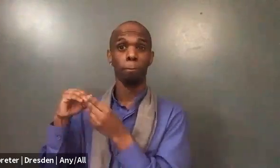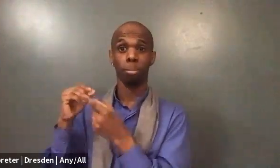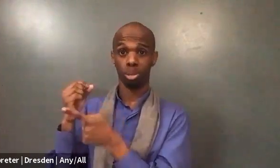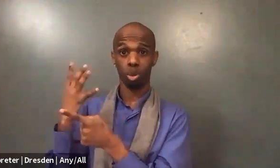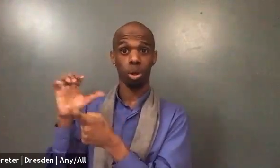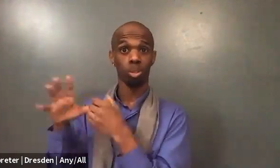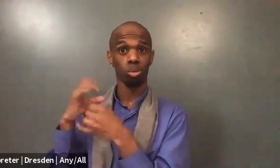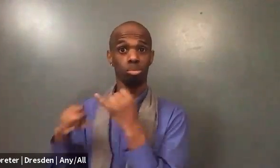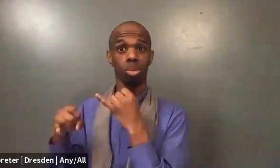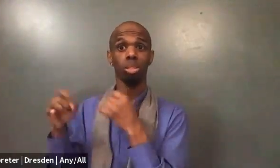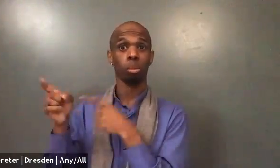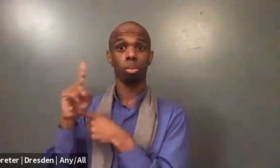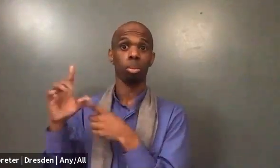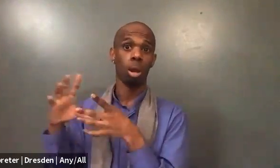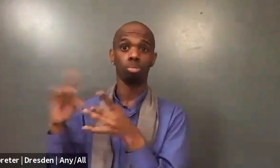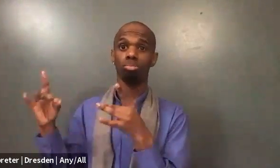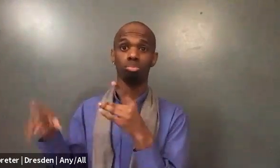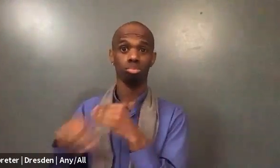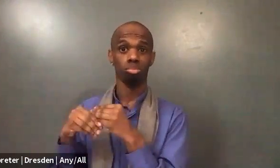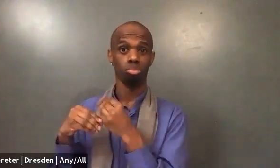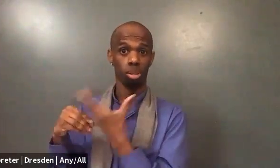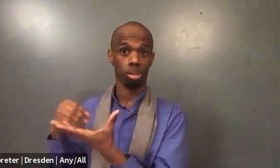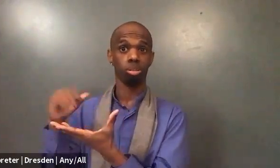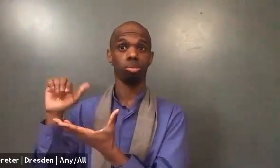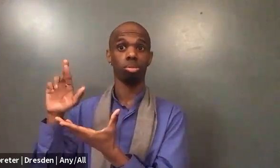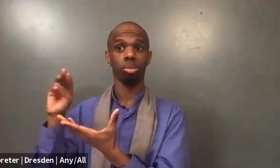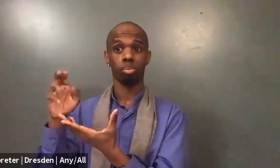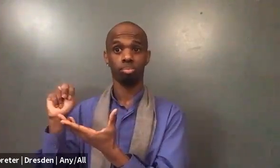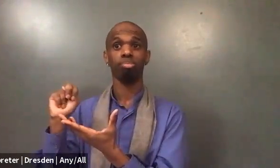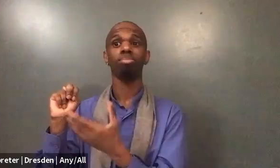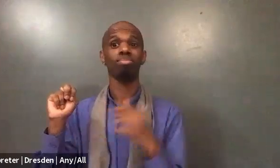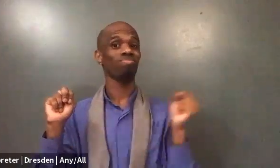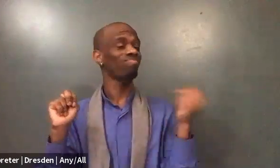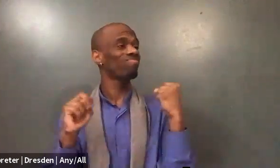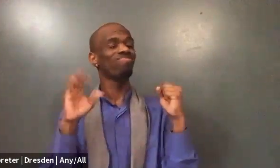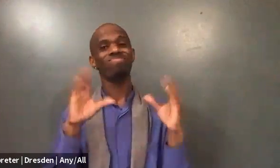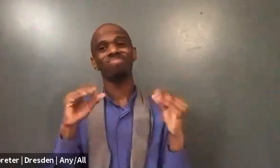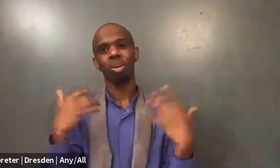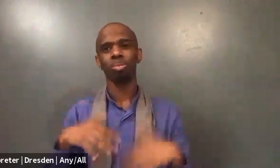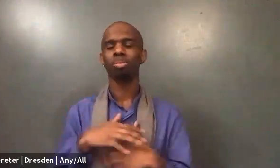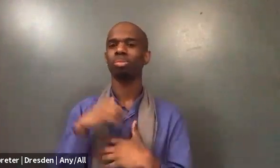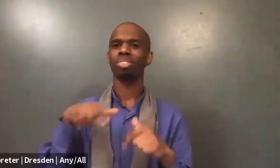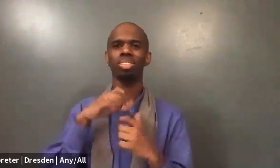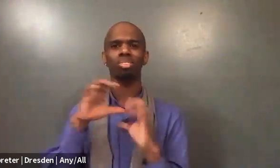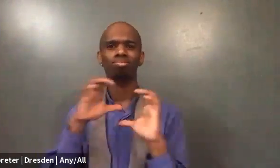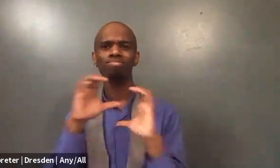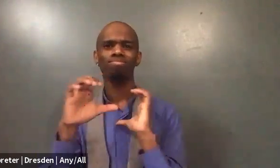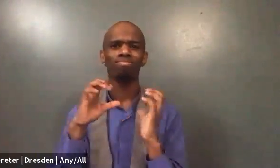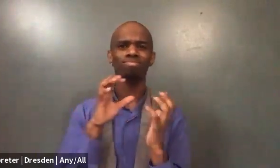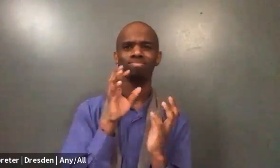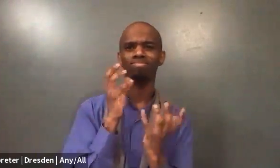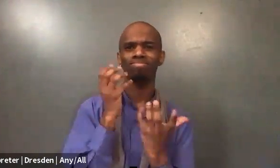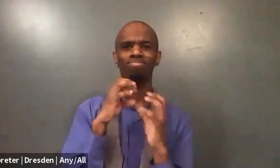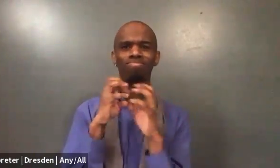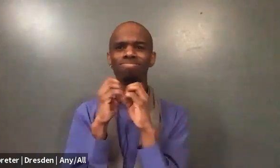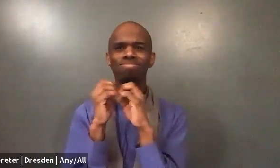Oh, I probably just talked too much already, but thank you guys. It's just great having that conversation and seeing you guys, even if it is once